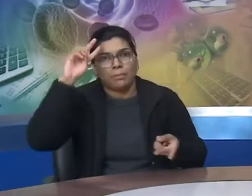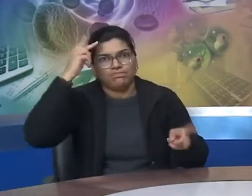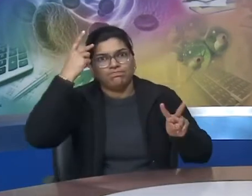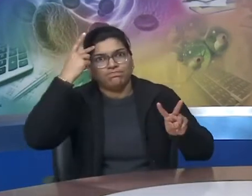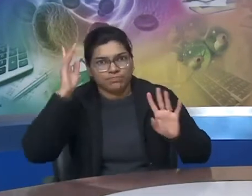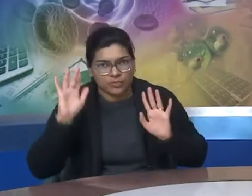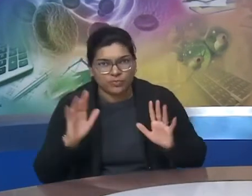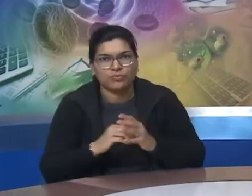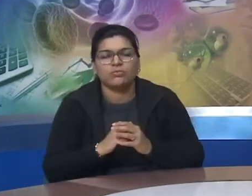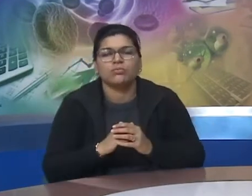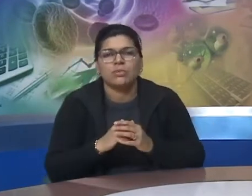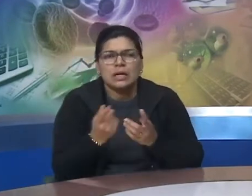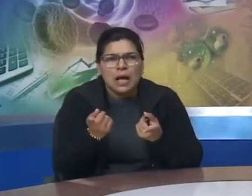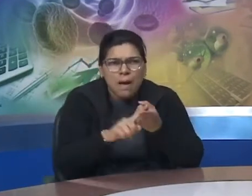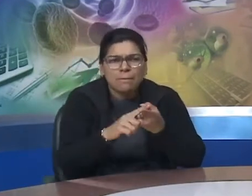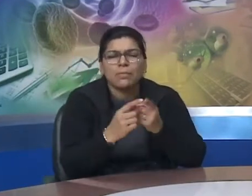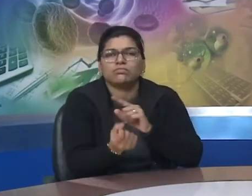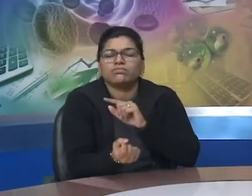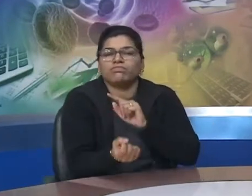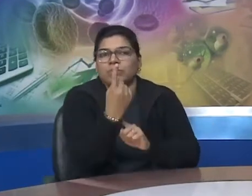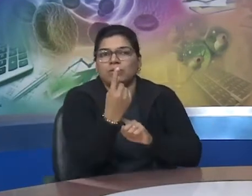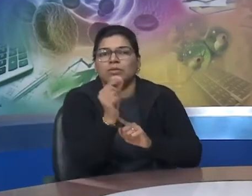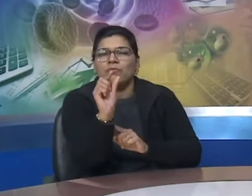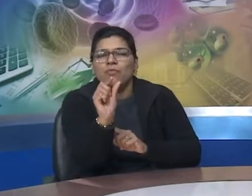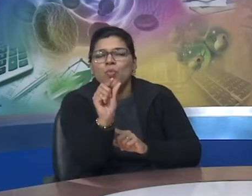Sometimes a small problem